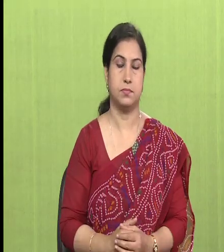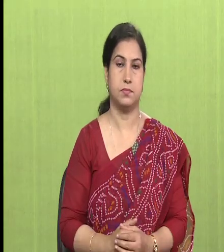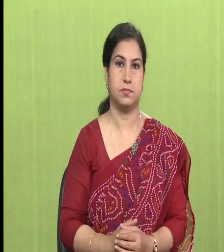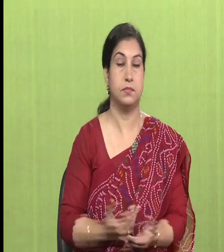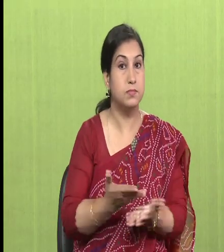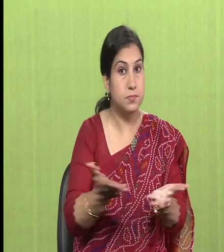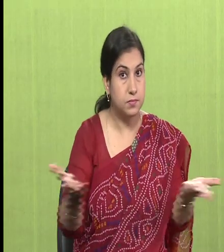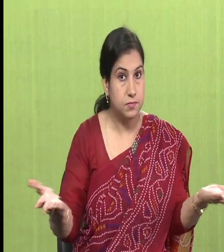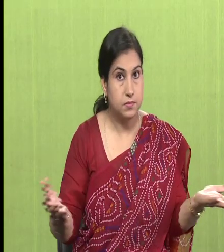Learners,